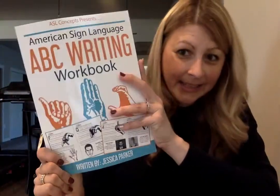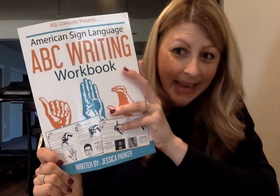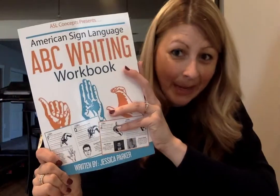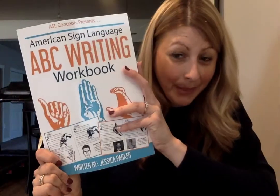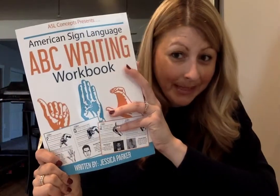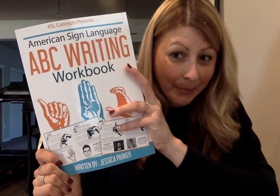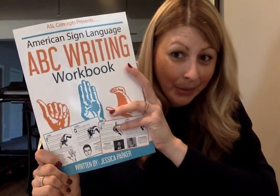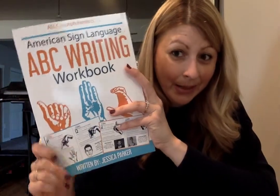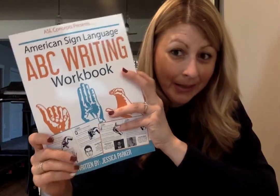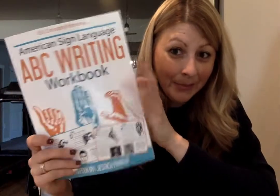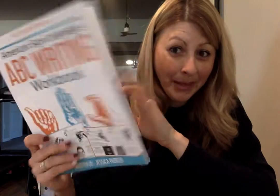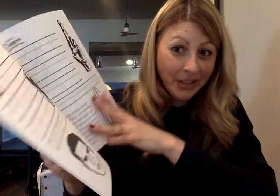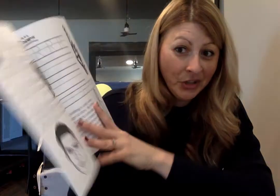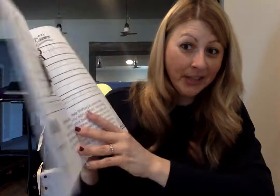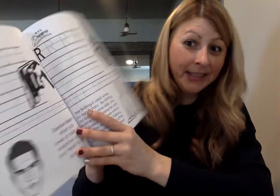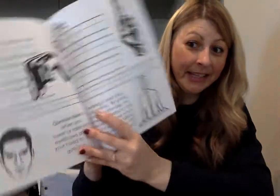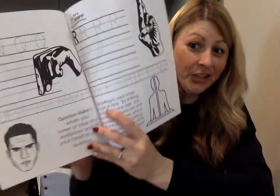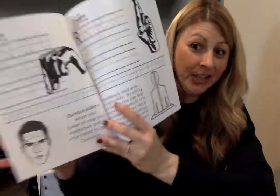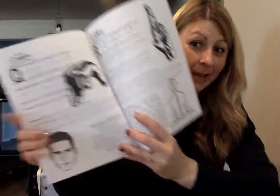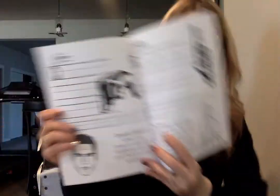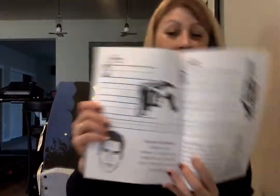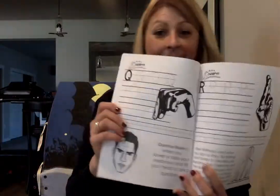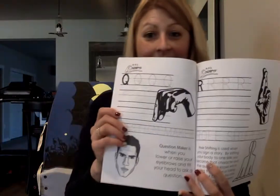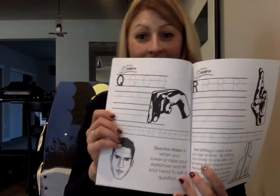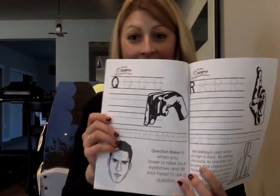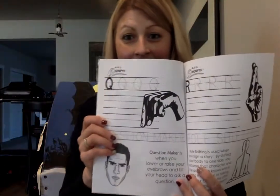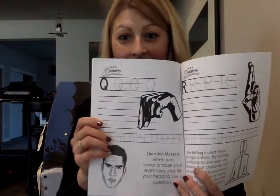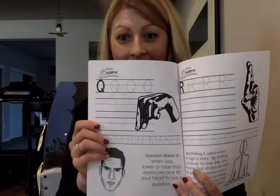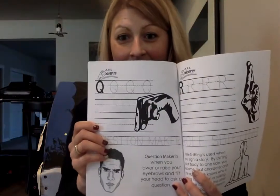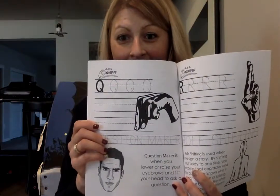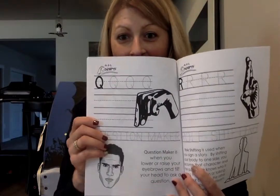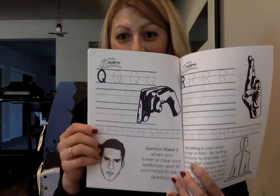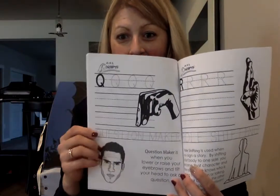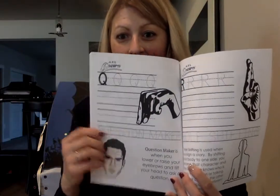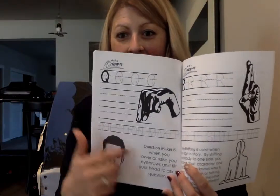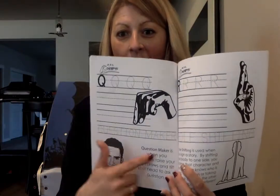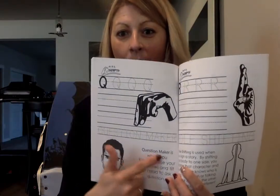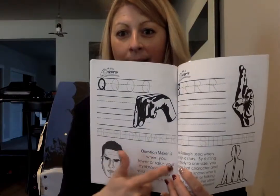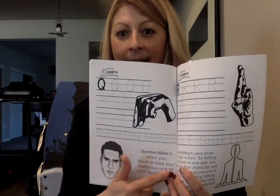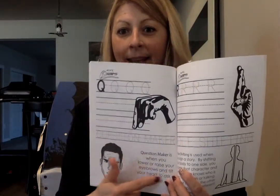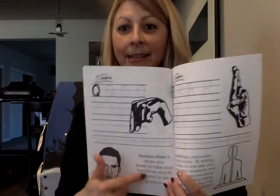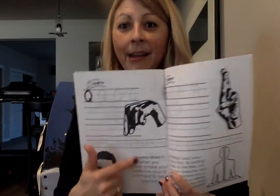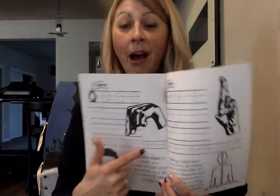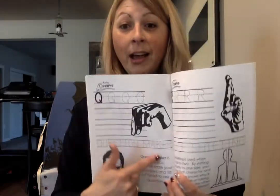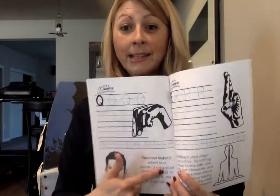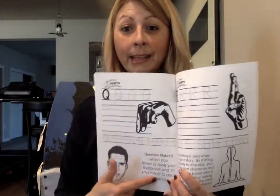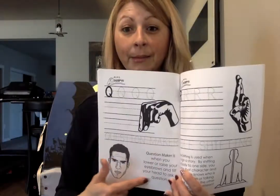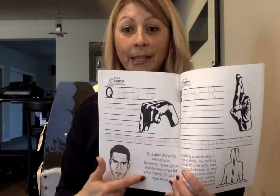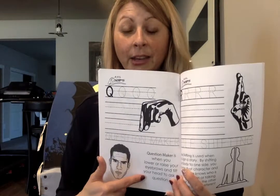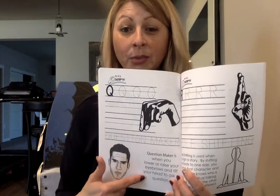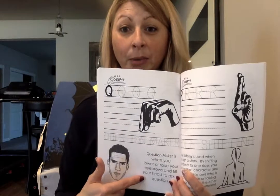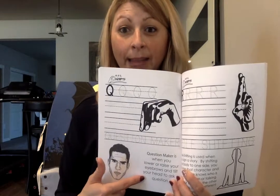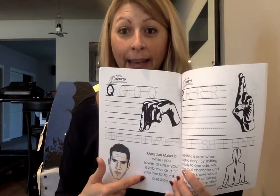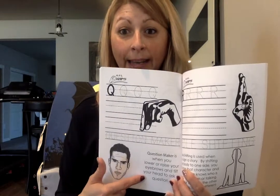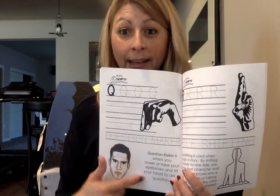an ABC book meant to just teach the ABCs, right? And it always has a concept that is related,